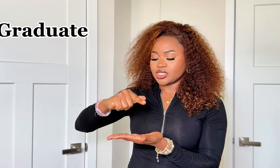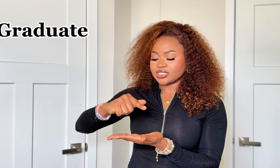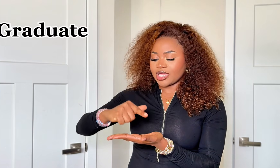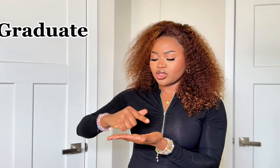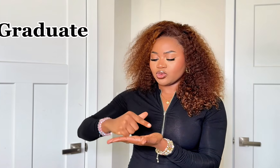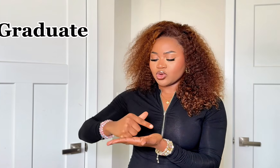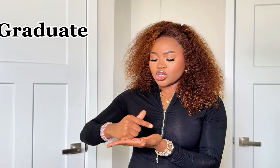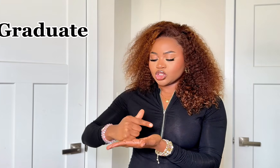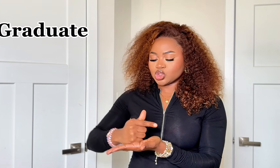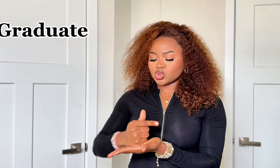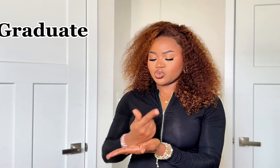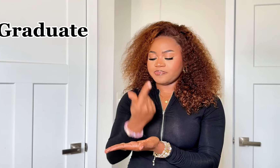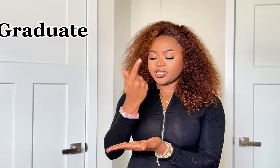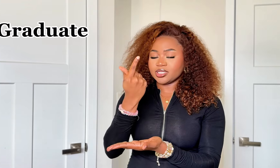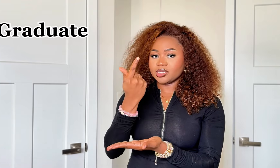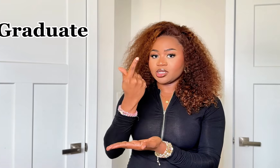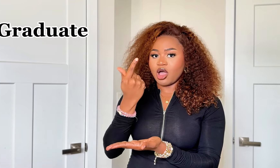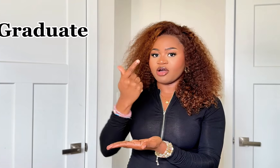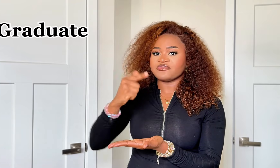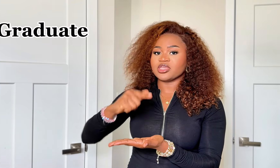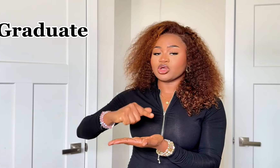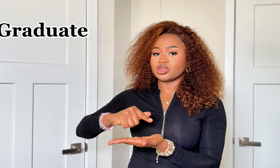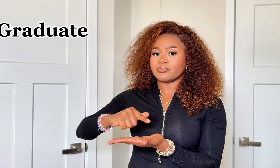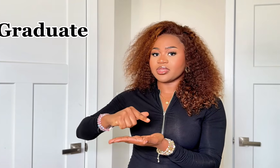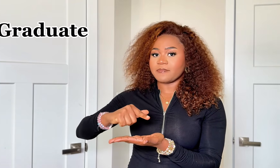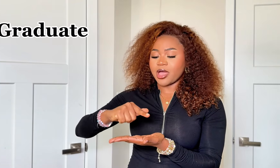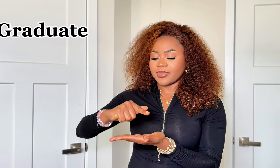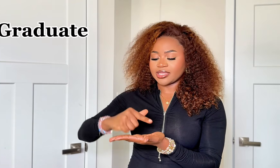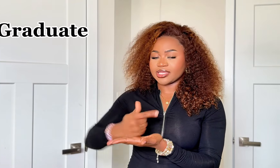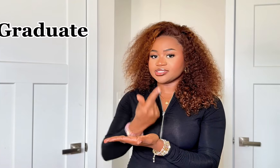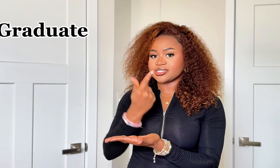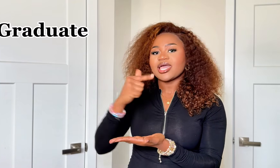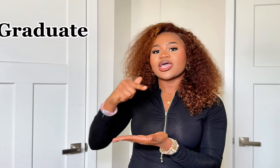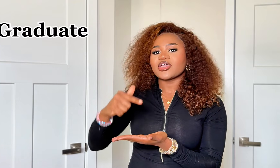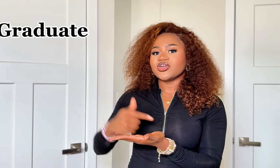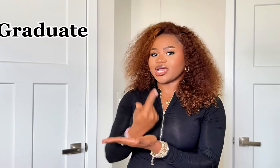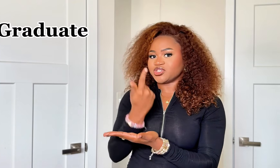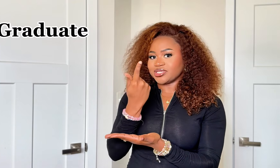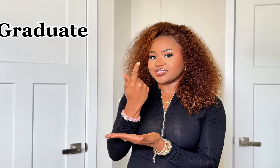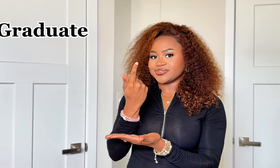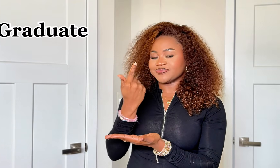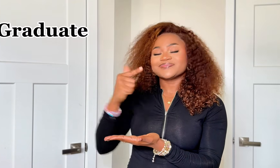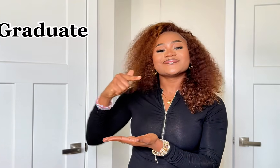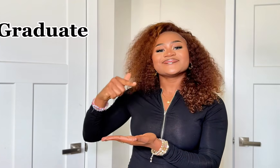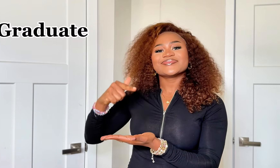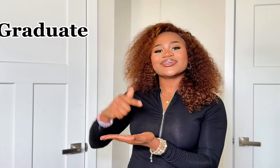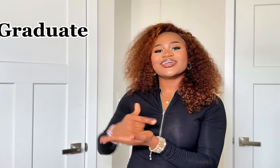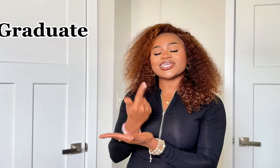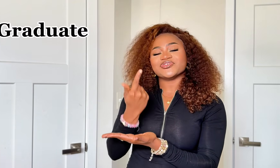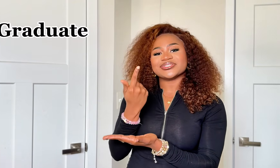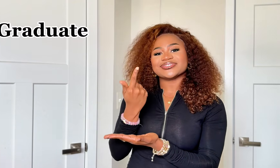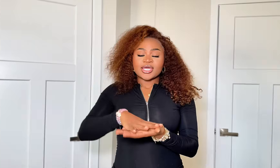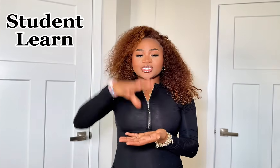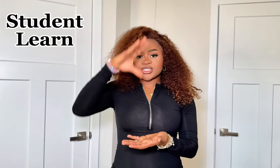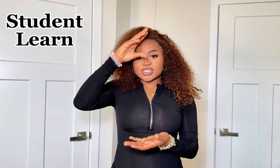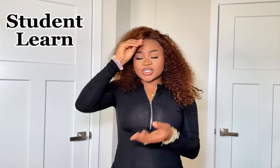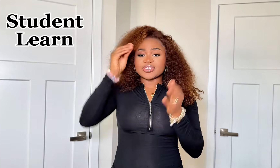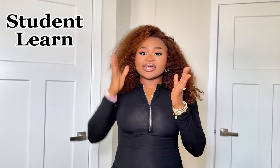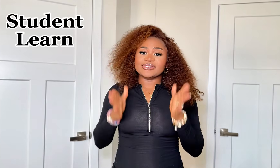it's like you swooping off the non-dominant palm like this. Graduates. Graduates.